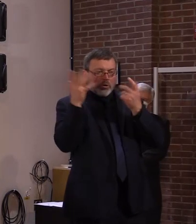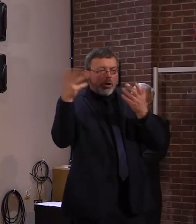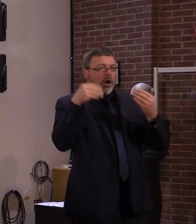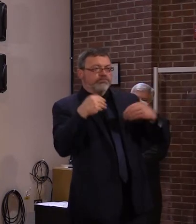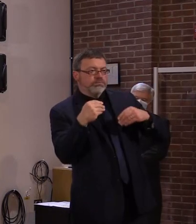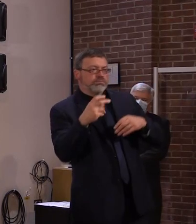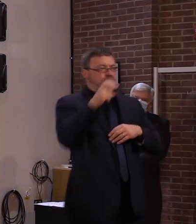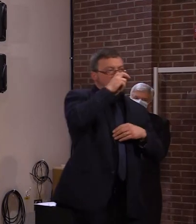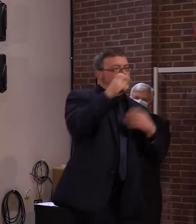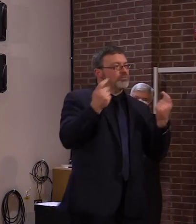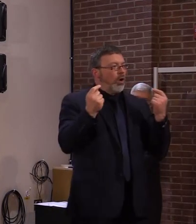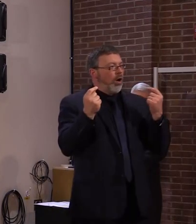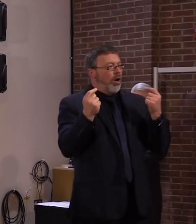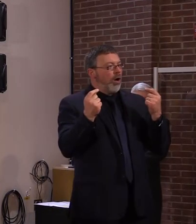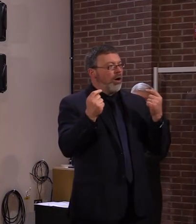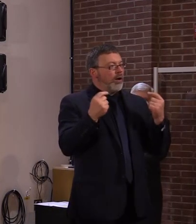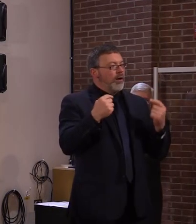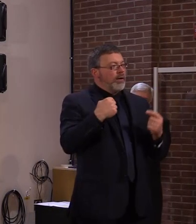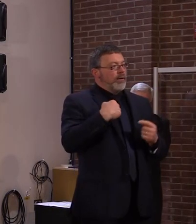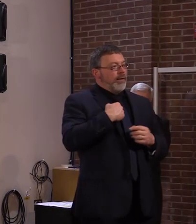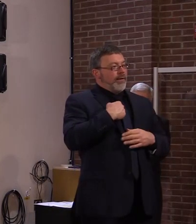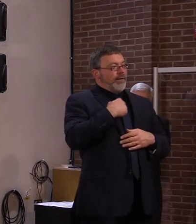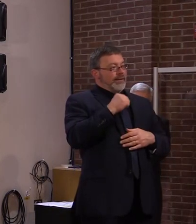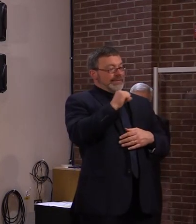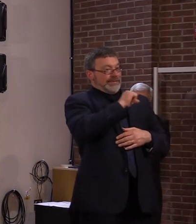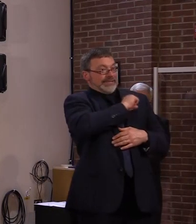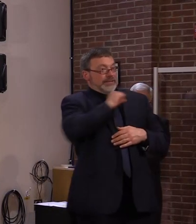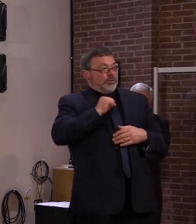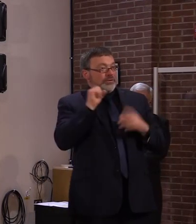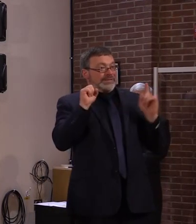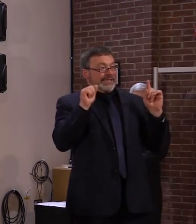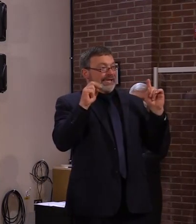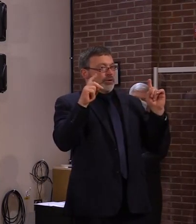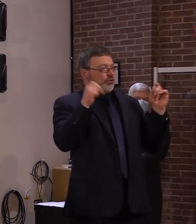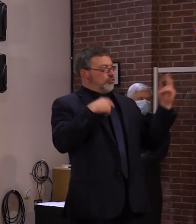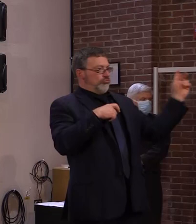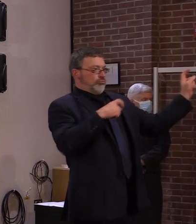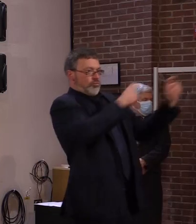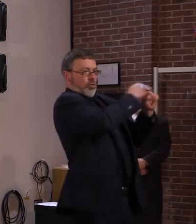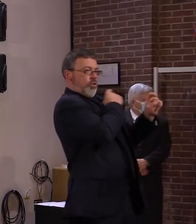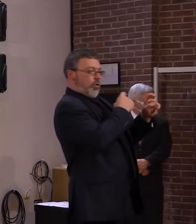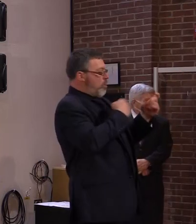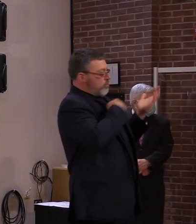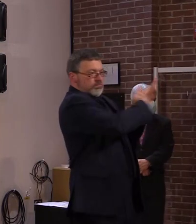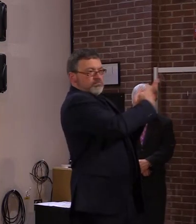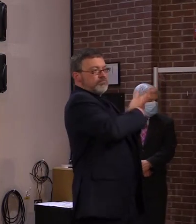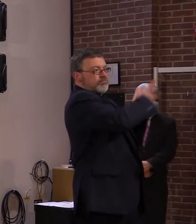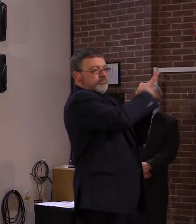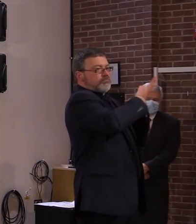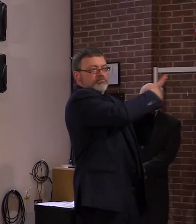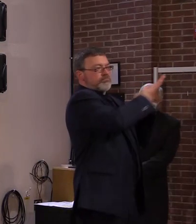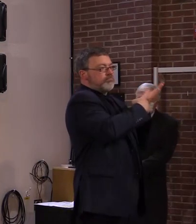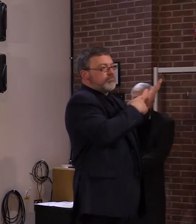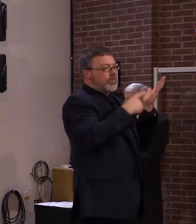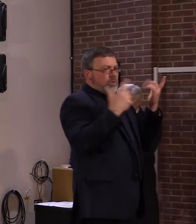called, and we're going to be meeting shortly to just discuss the future, because